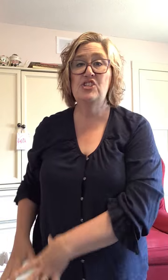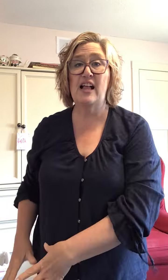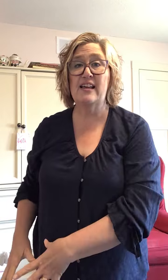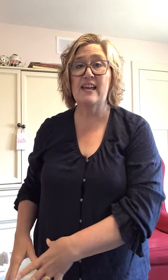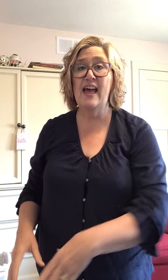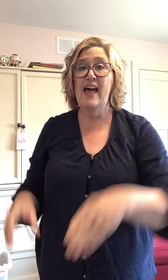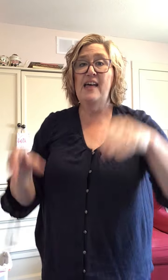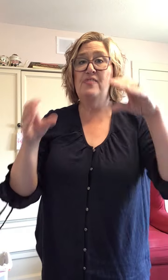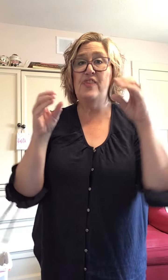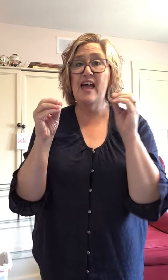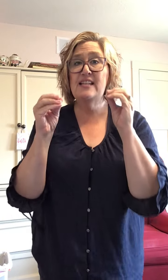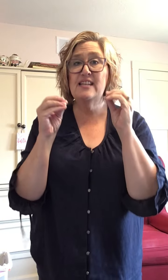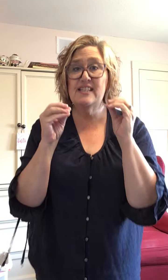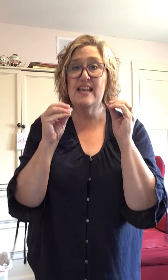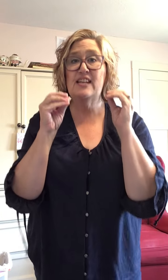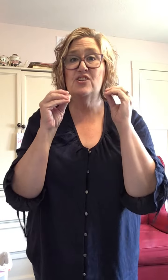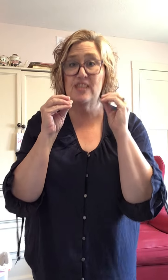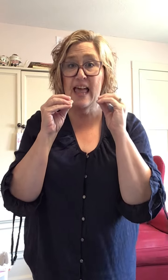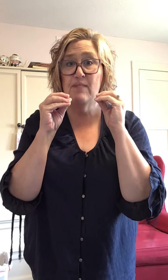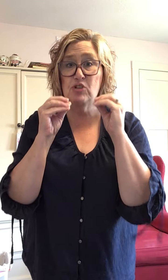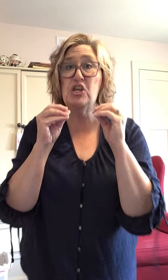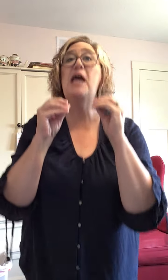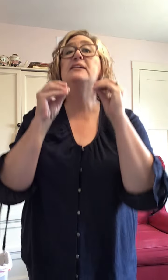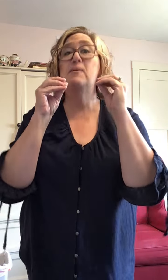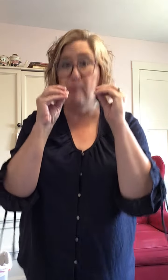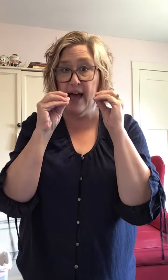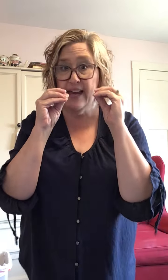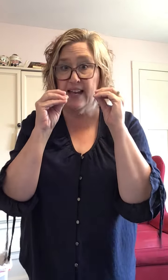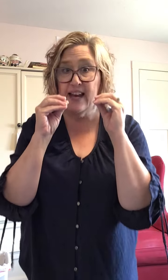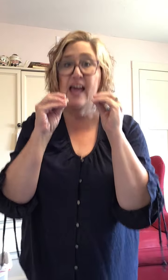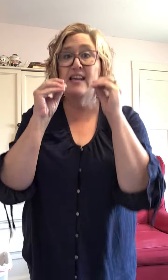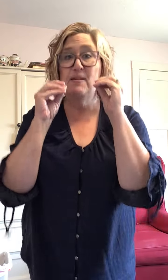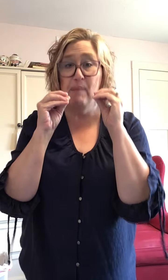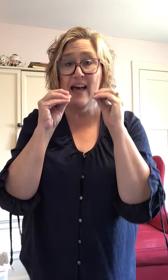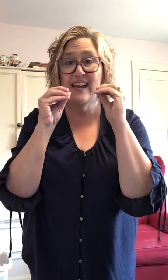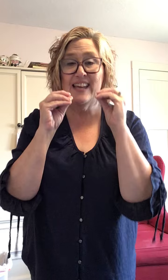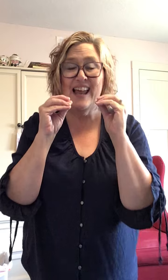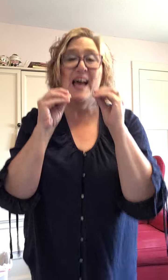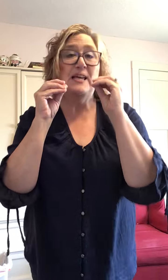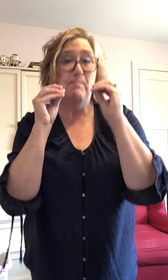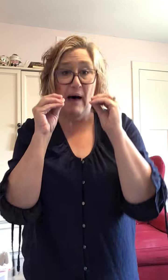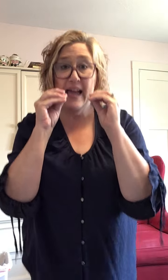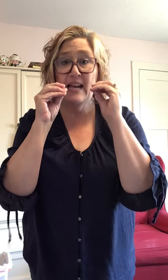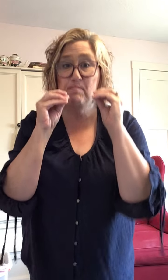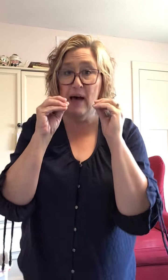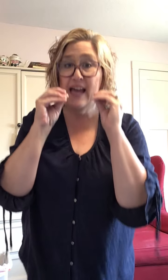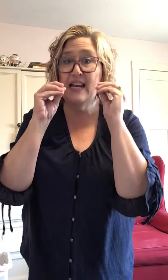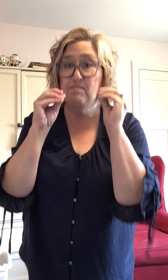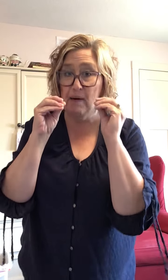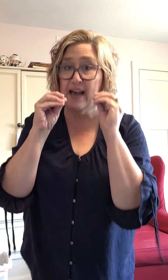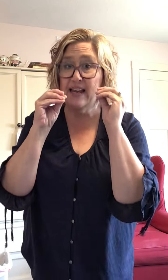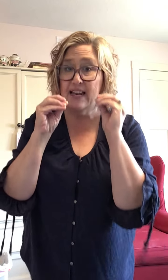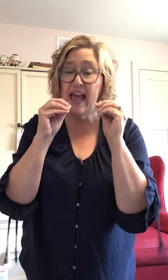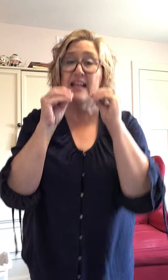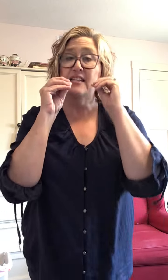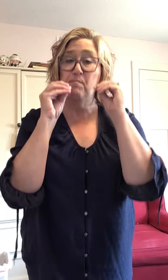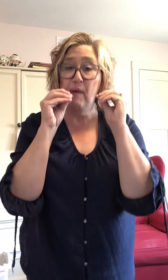jelly. Then you take your sandwich and you bite it. You bite it, you bite it, bite it, bite it. And you